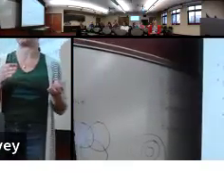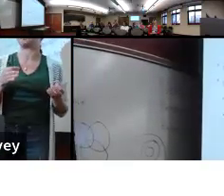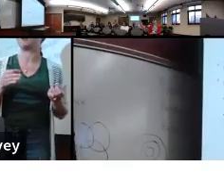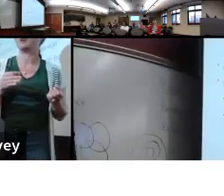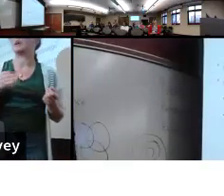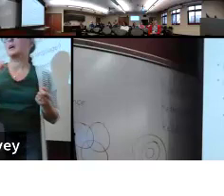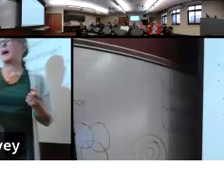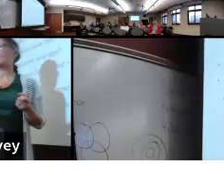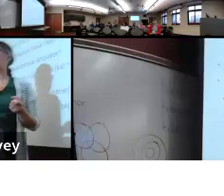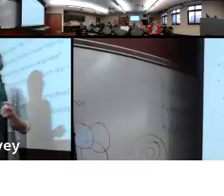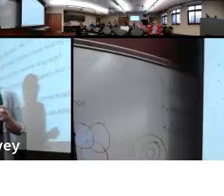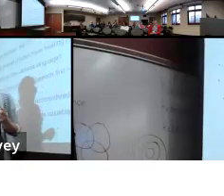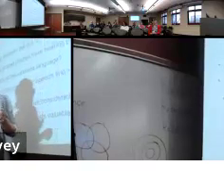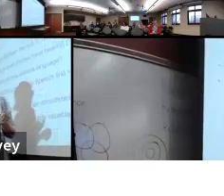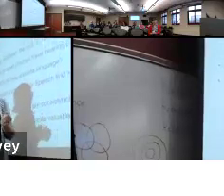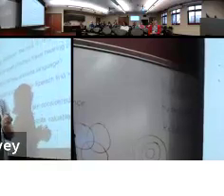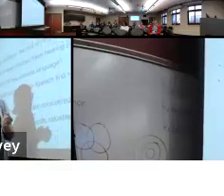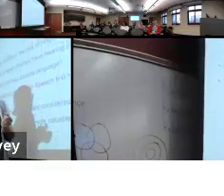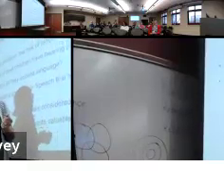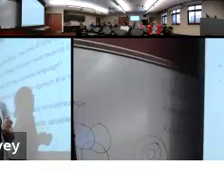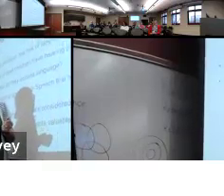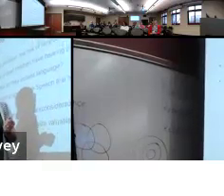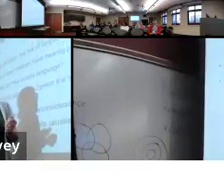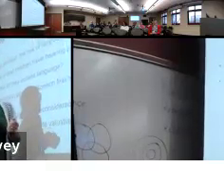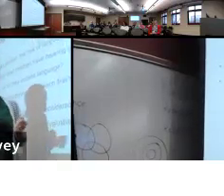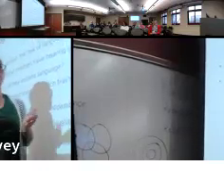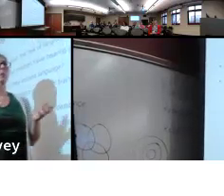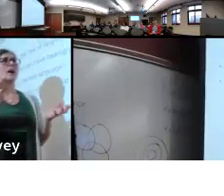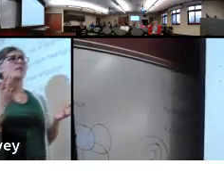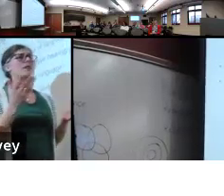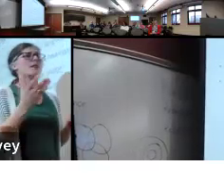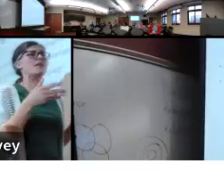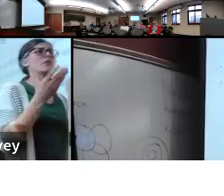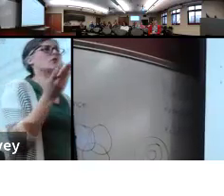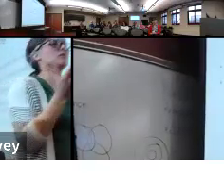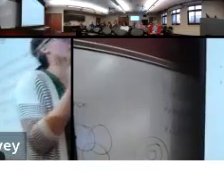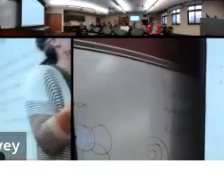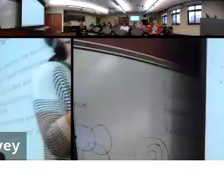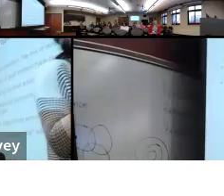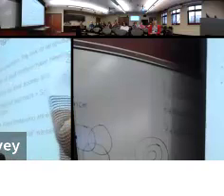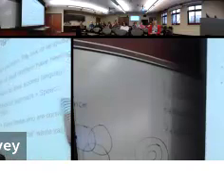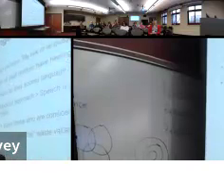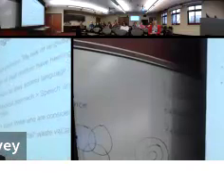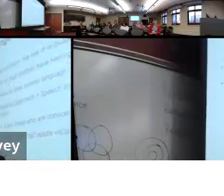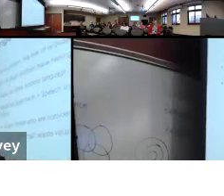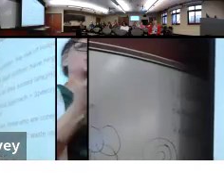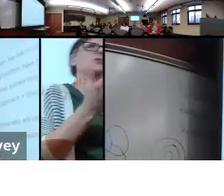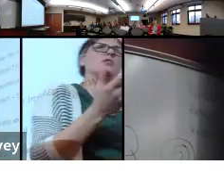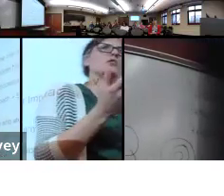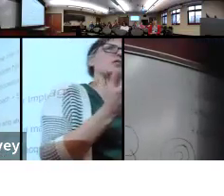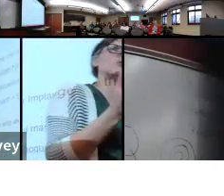speech first. How are deaf children going to have access to speech? Well, we have this